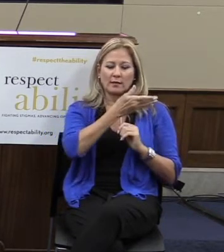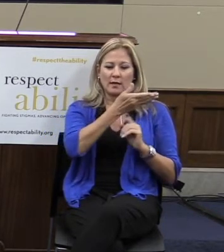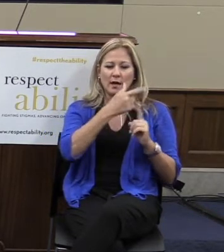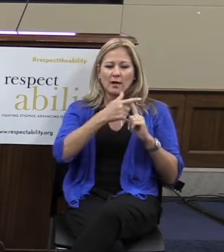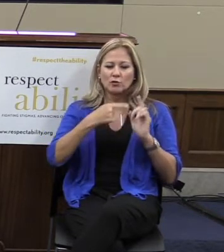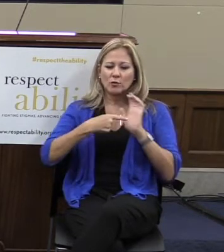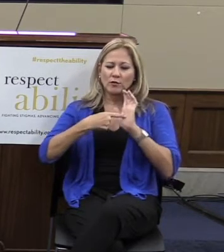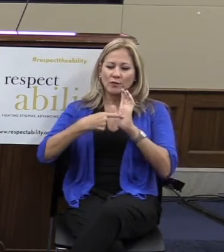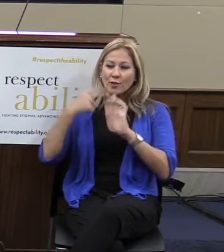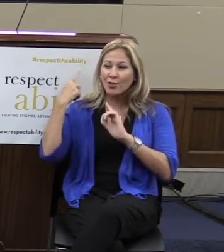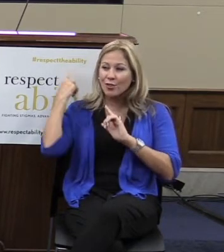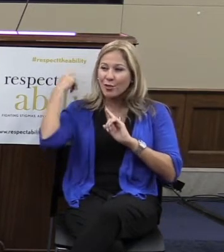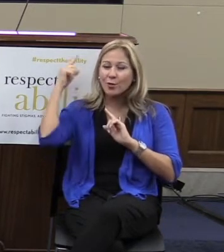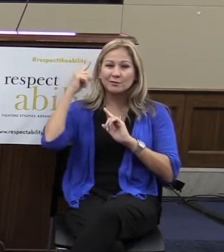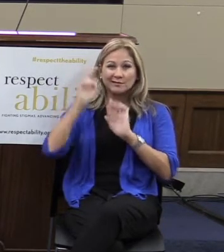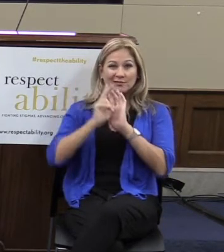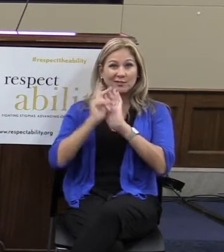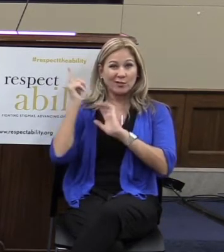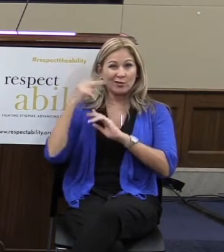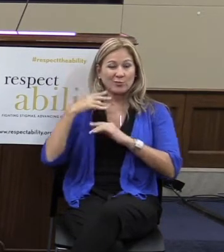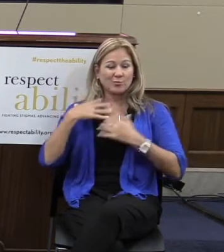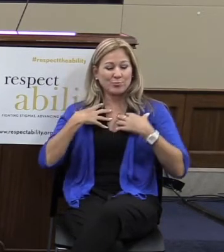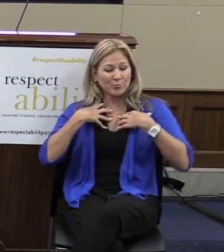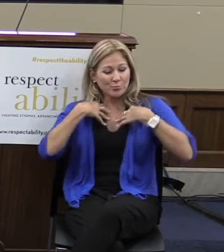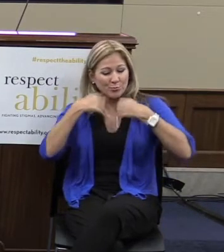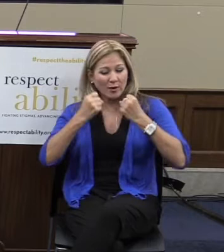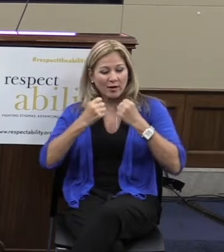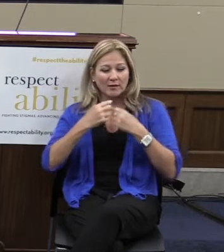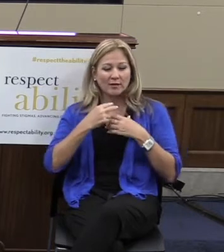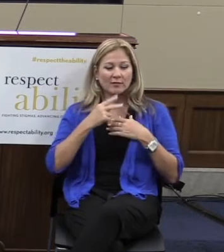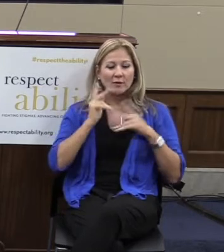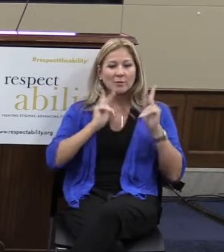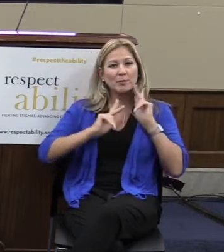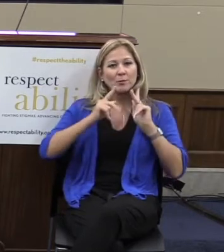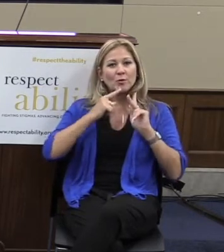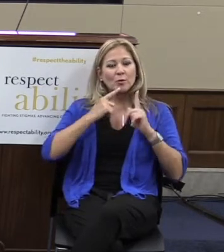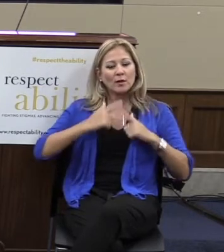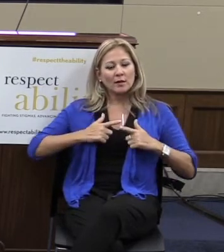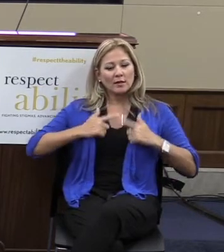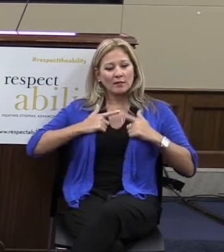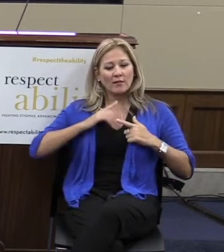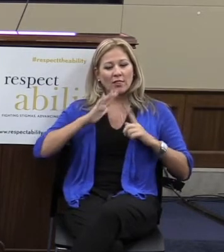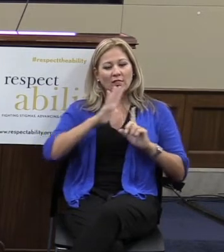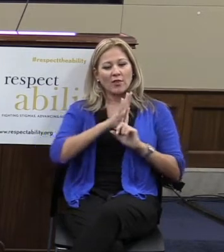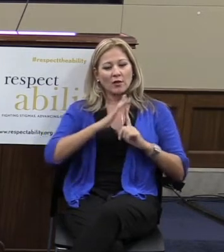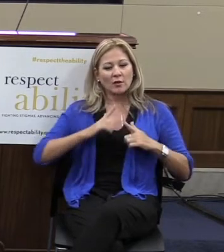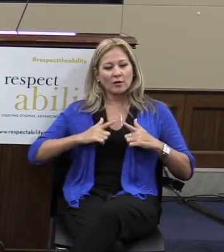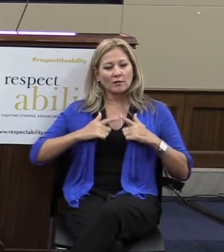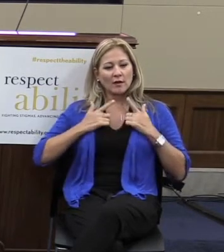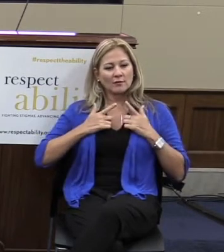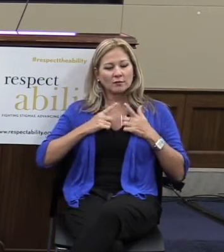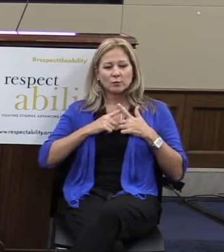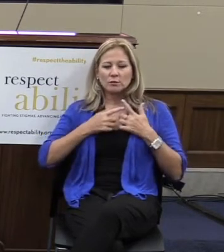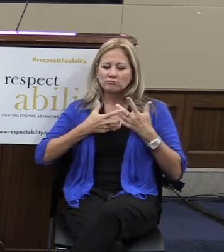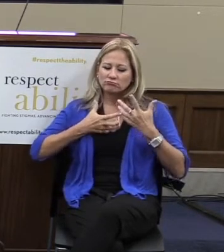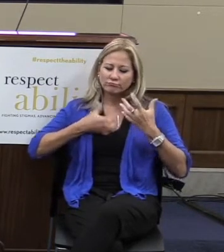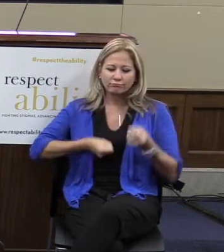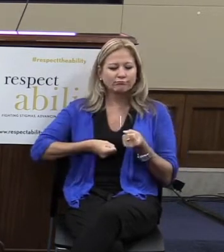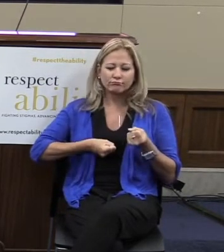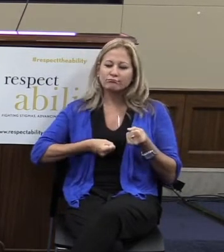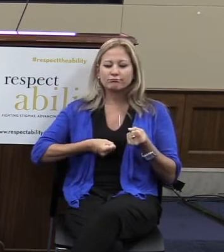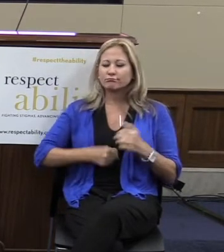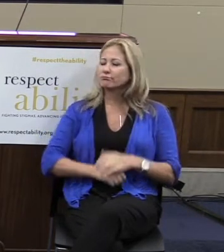those brave people, those brave voices and faces who are living their lives with unbridled confidence.